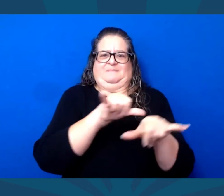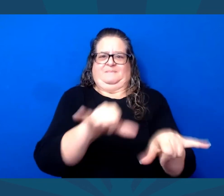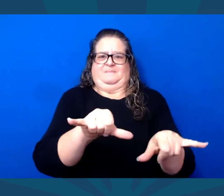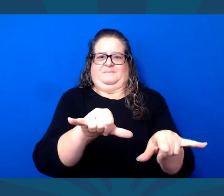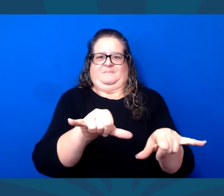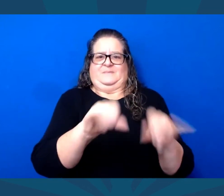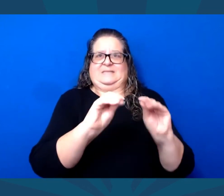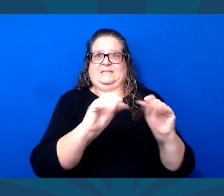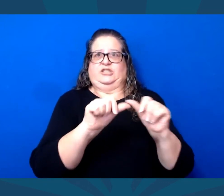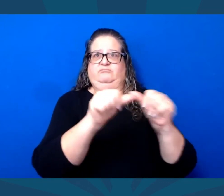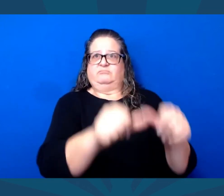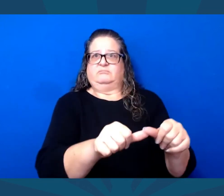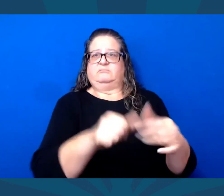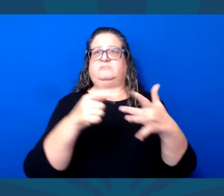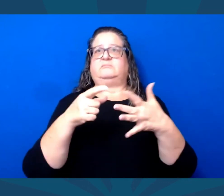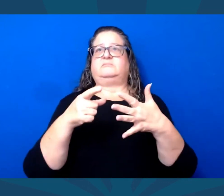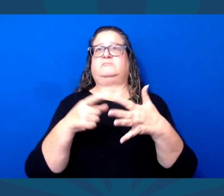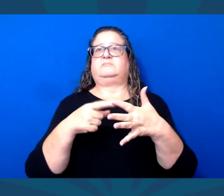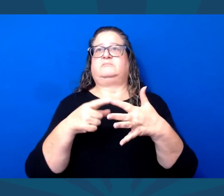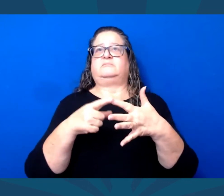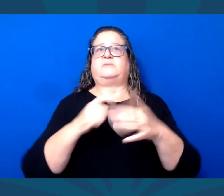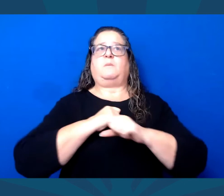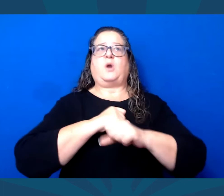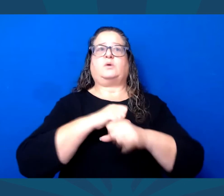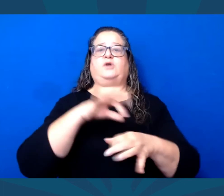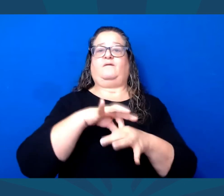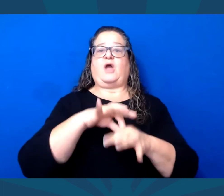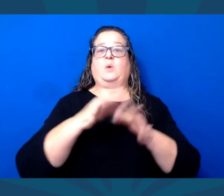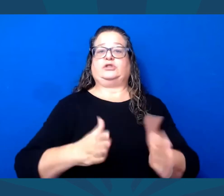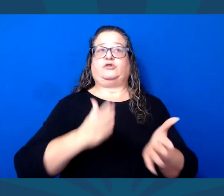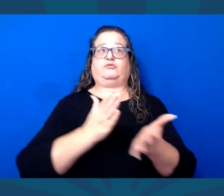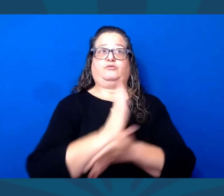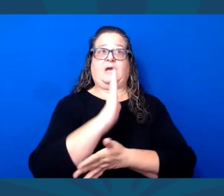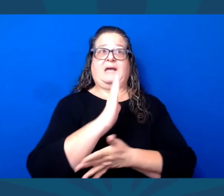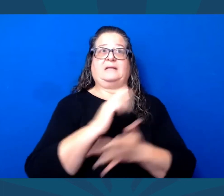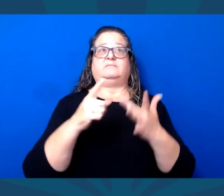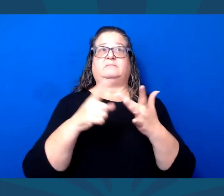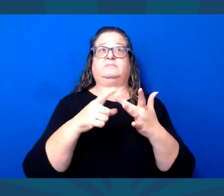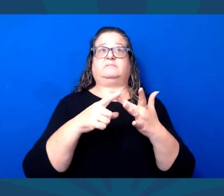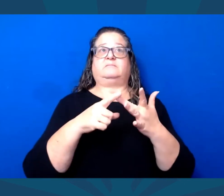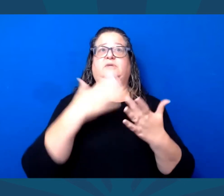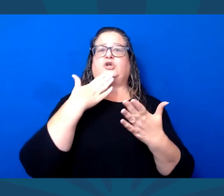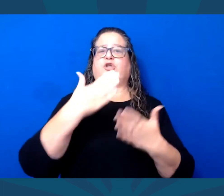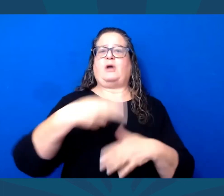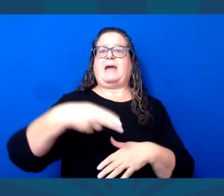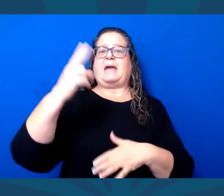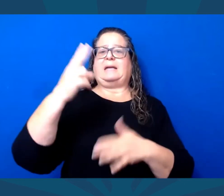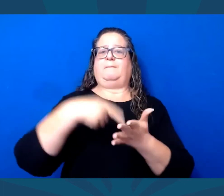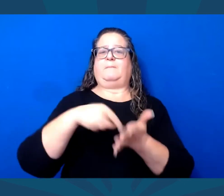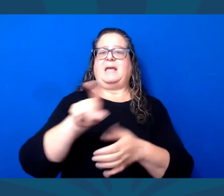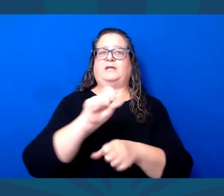attracting high-wage jobs, affordable housing, and making sure everyone